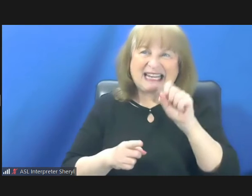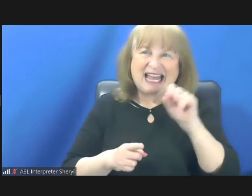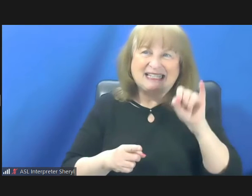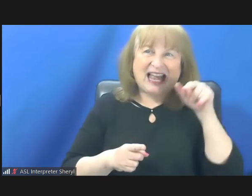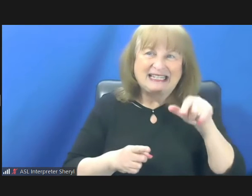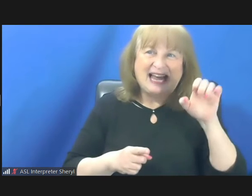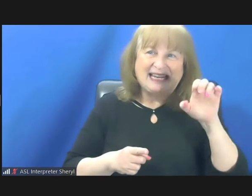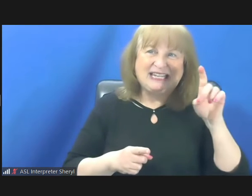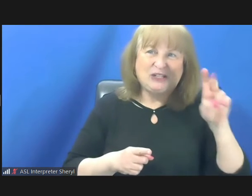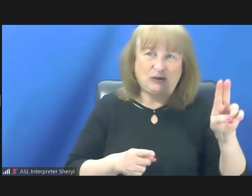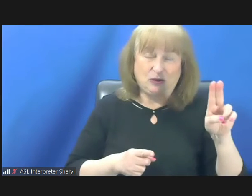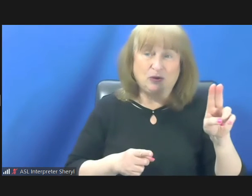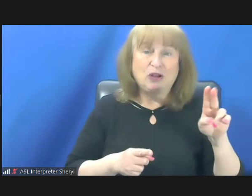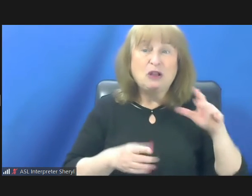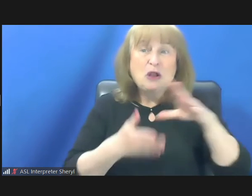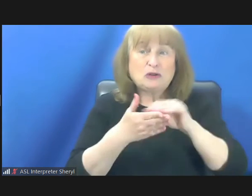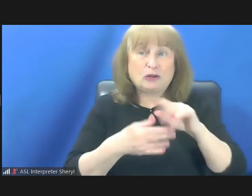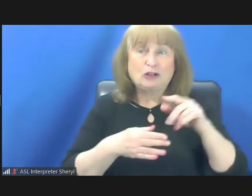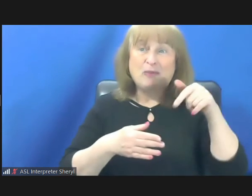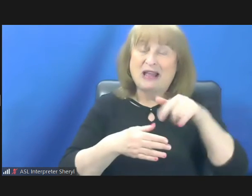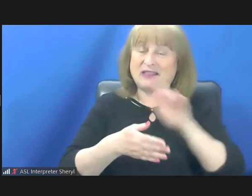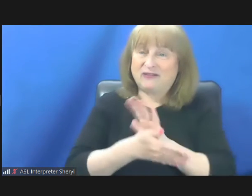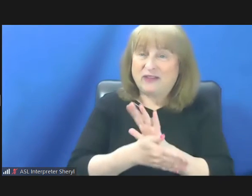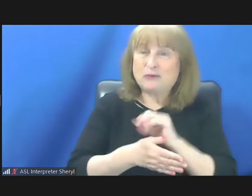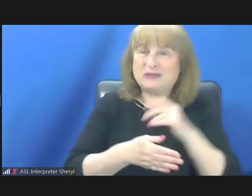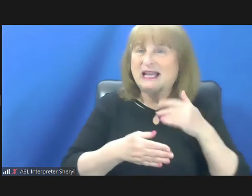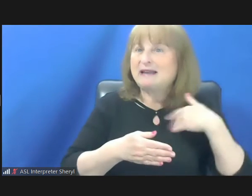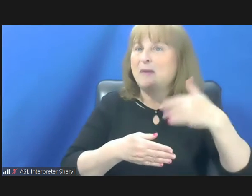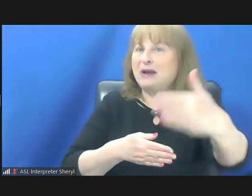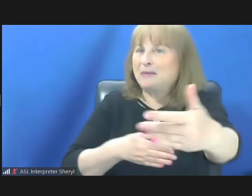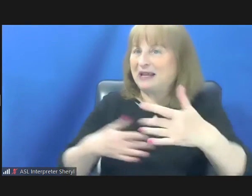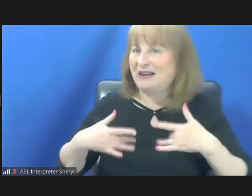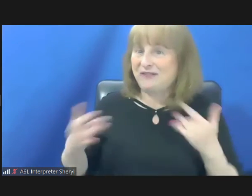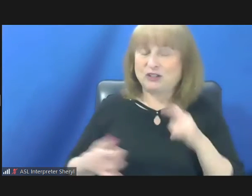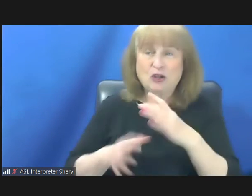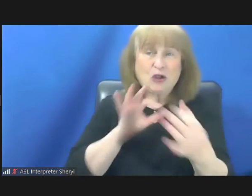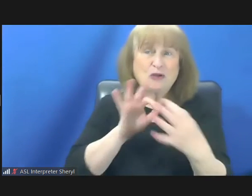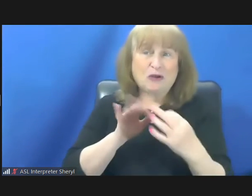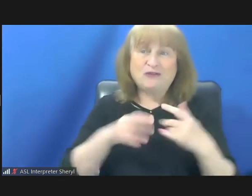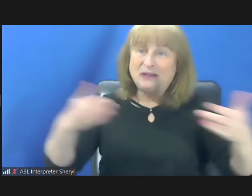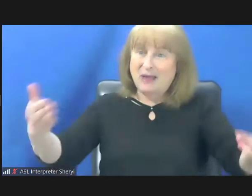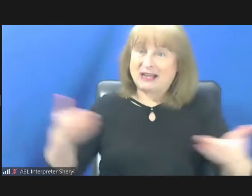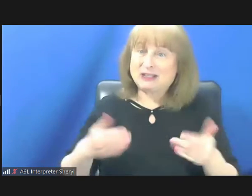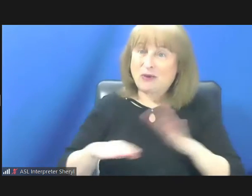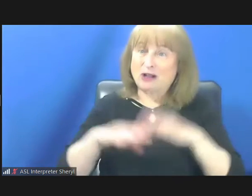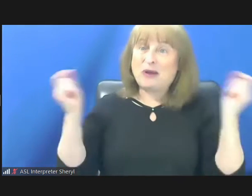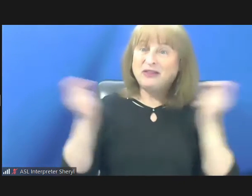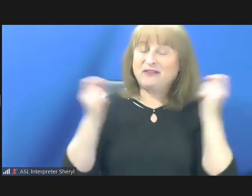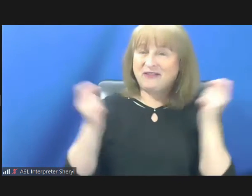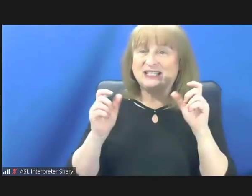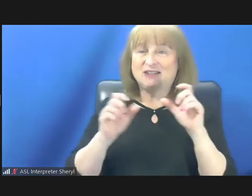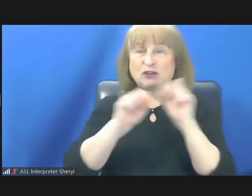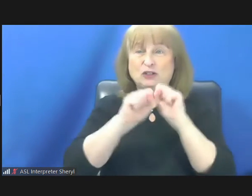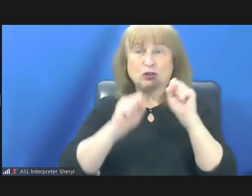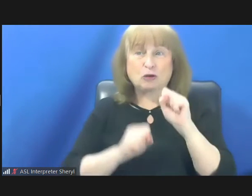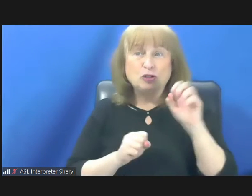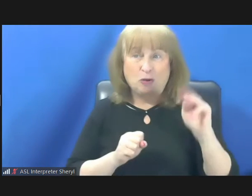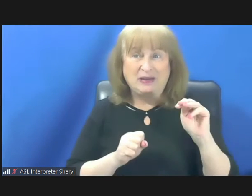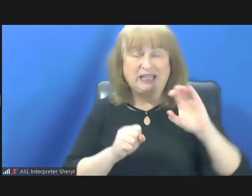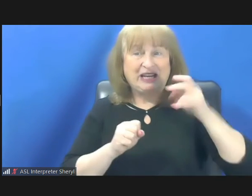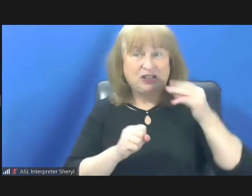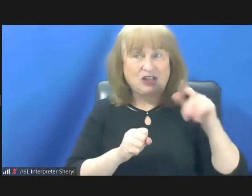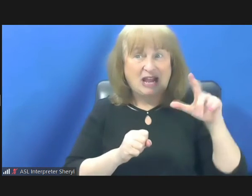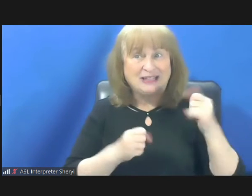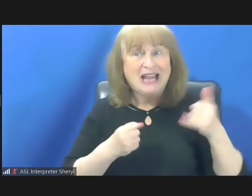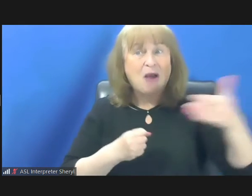mothertongue.si.edu to learn about the featured films and upcoming events. Your feedback is also welcome on the festival's social media channels. Now